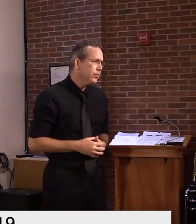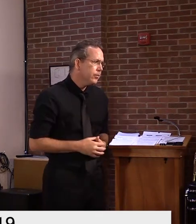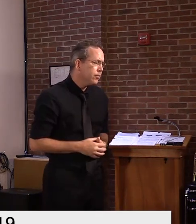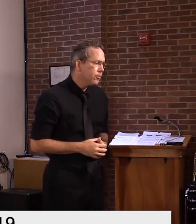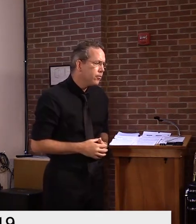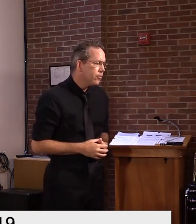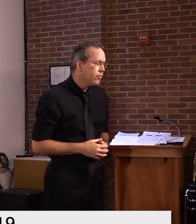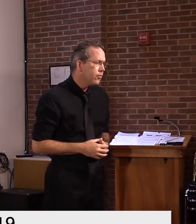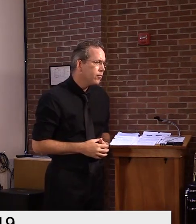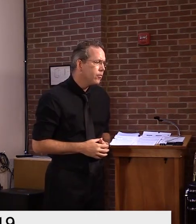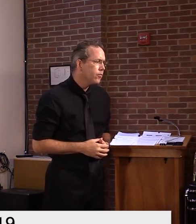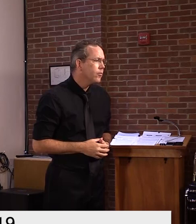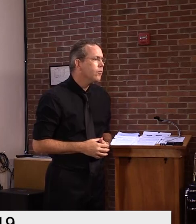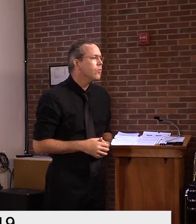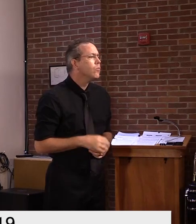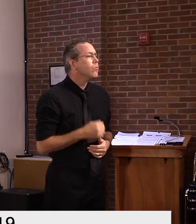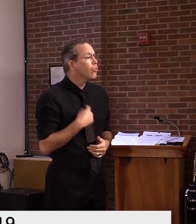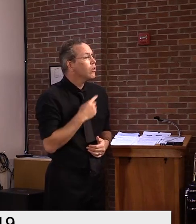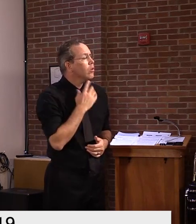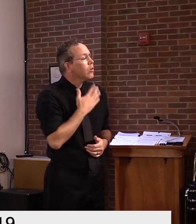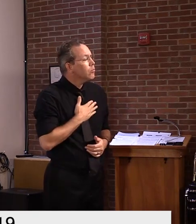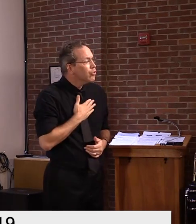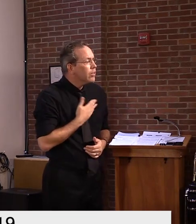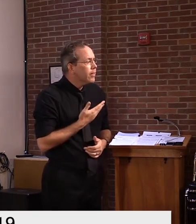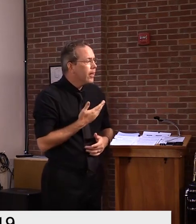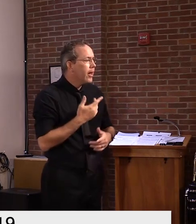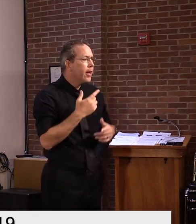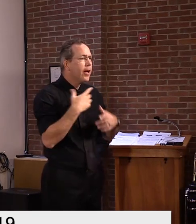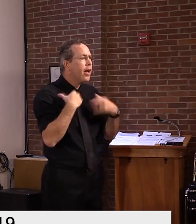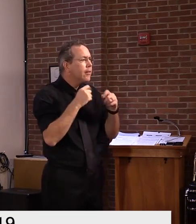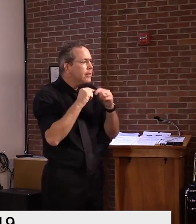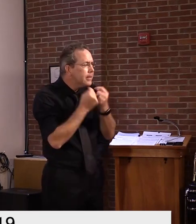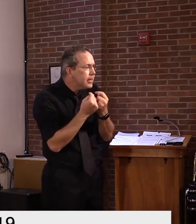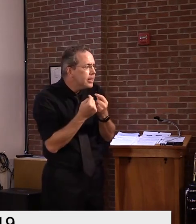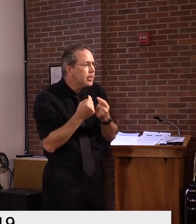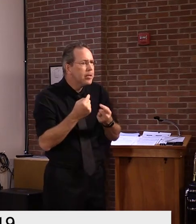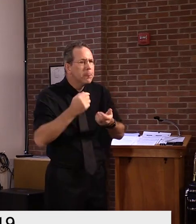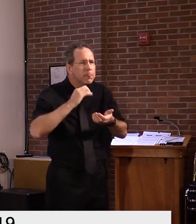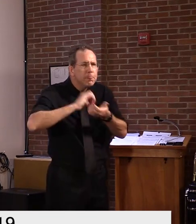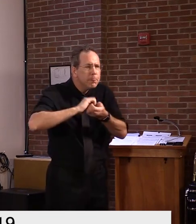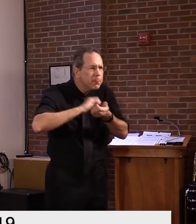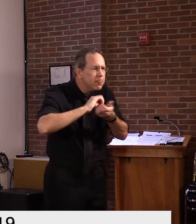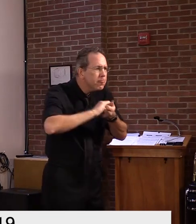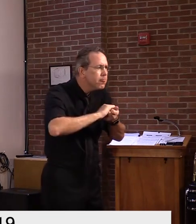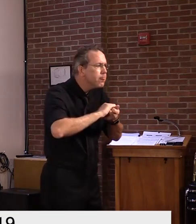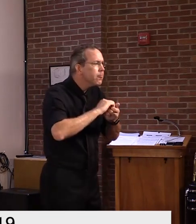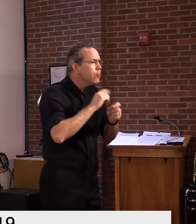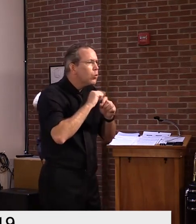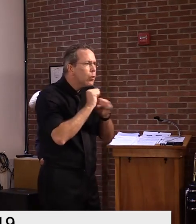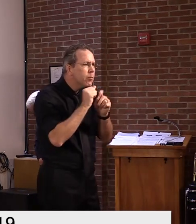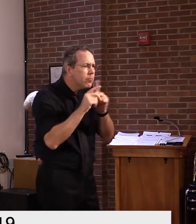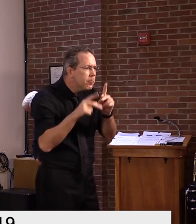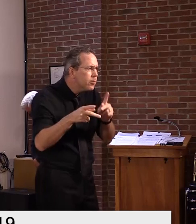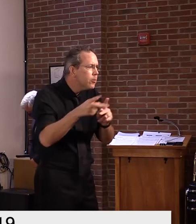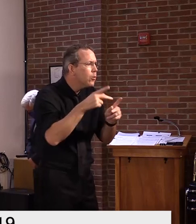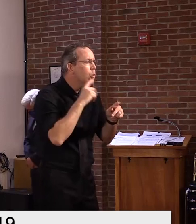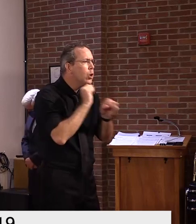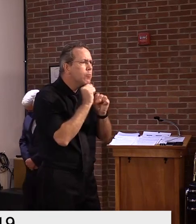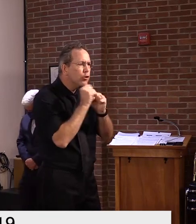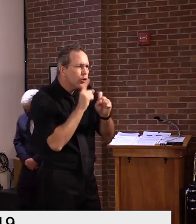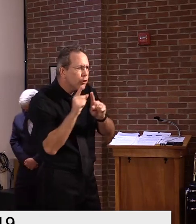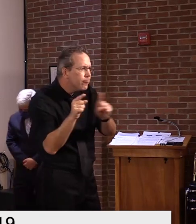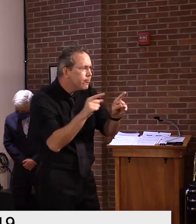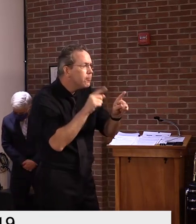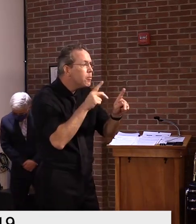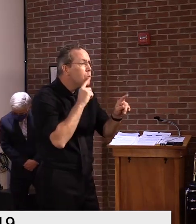the health teams, the providers, and other partners who came together to ensure that the community could access testing and